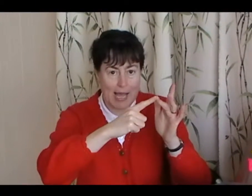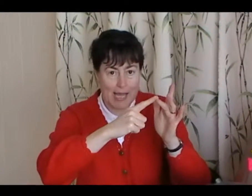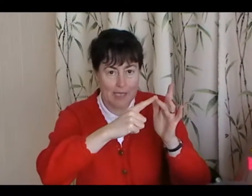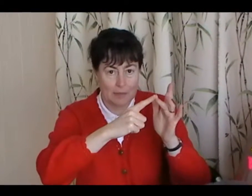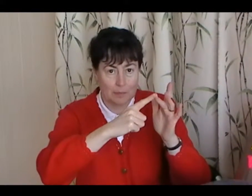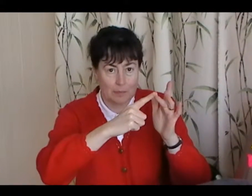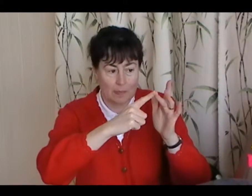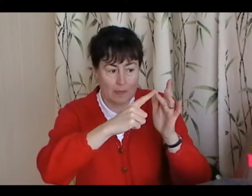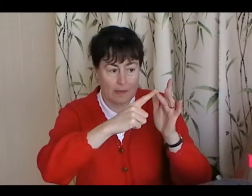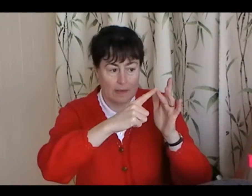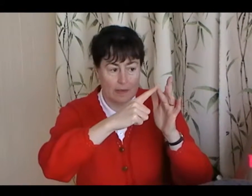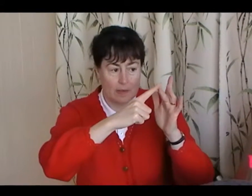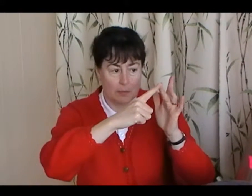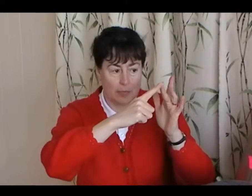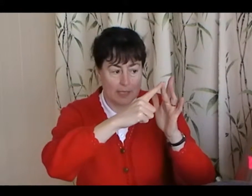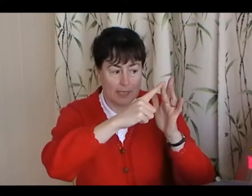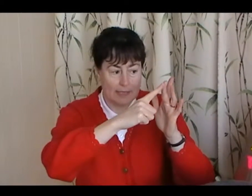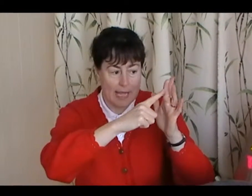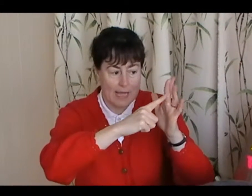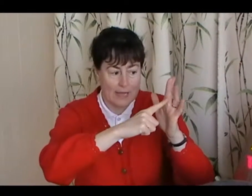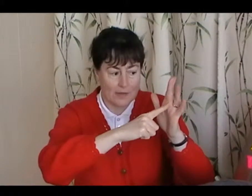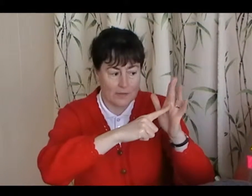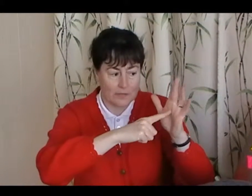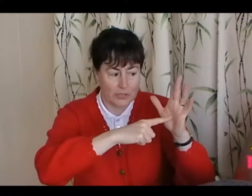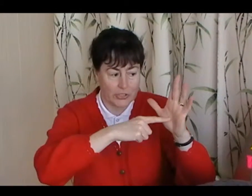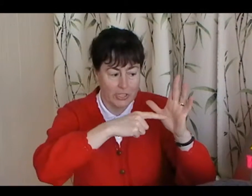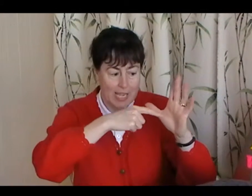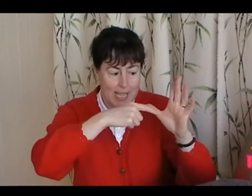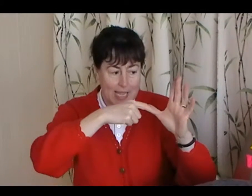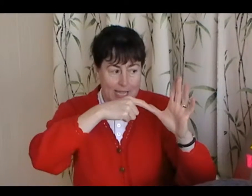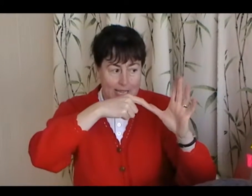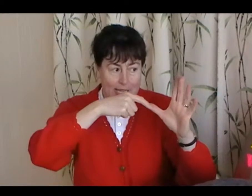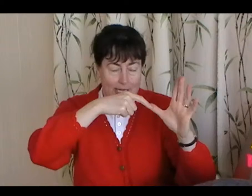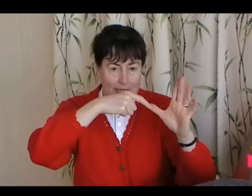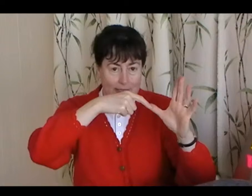I, bring it down, J,